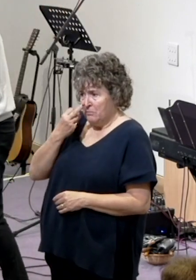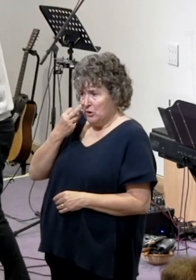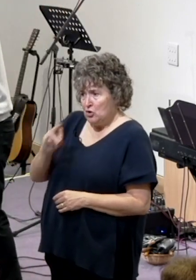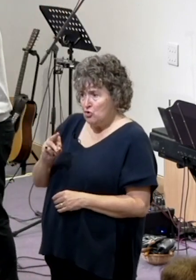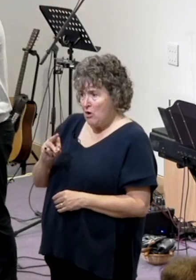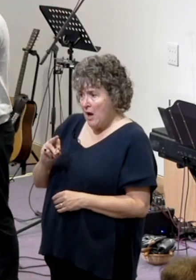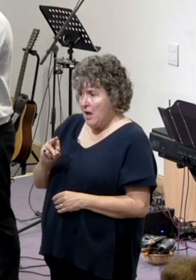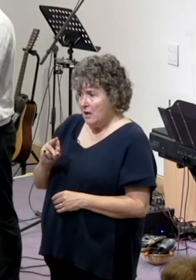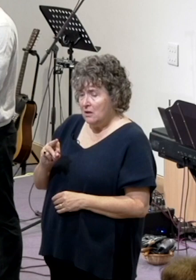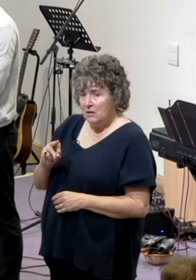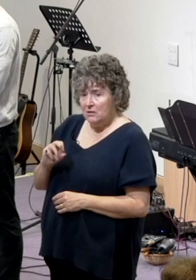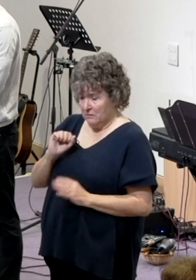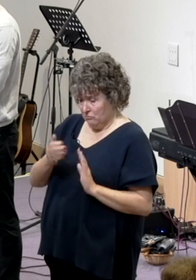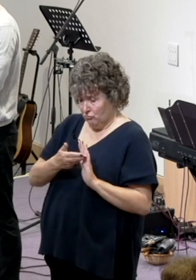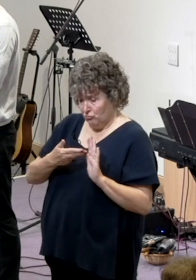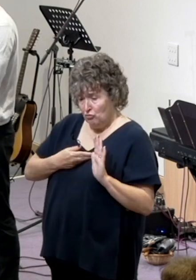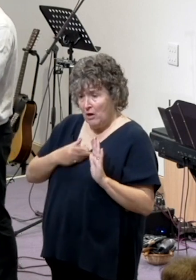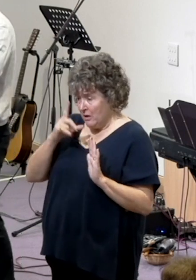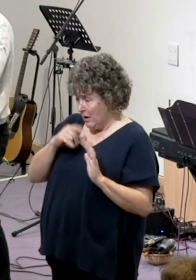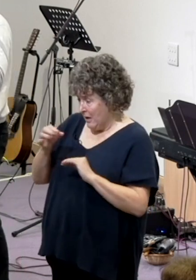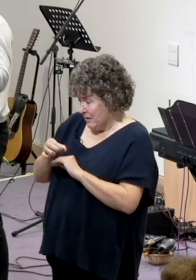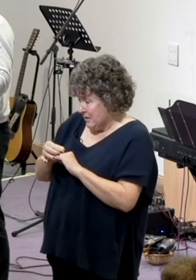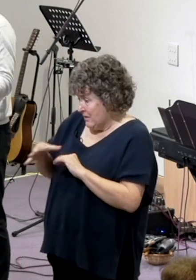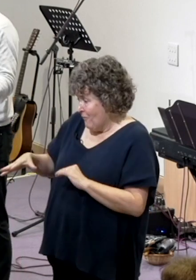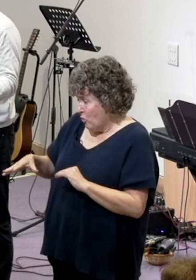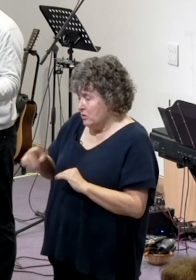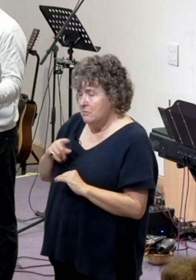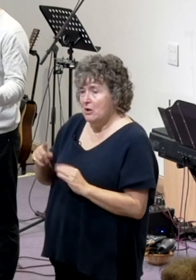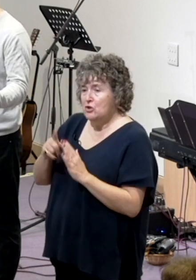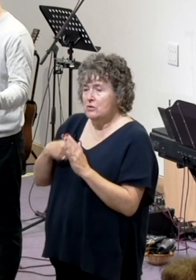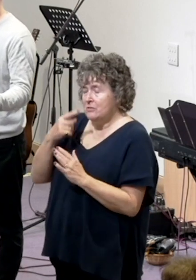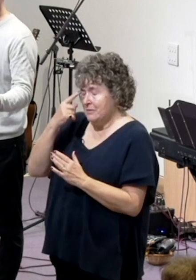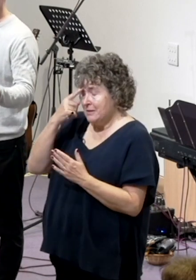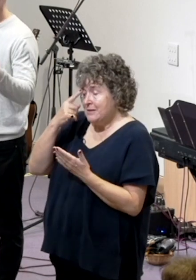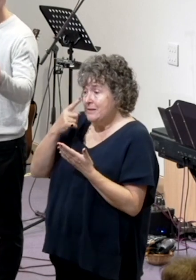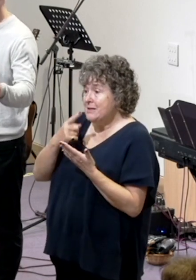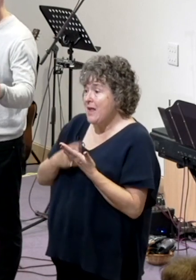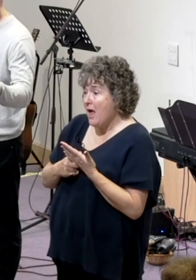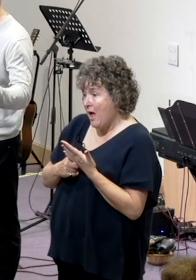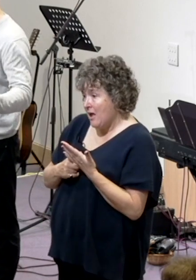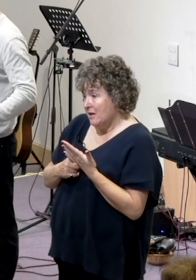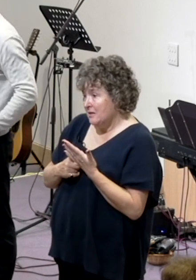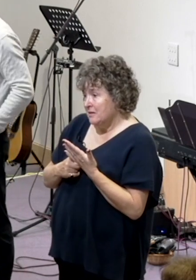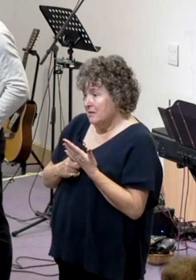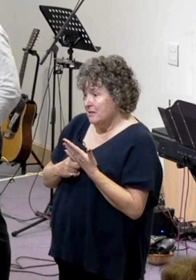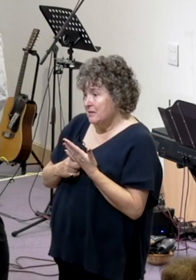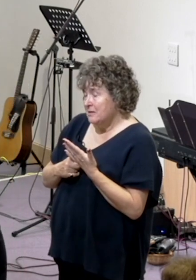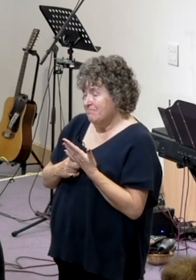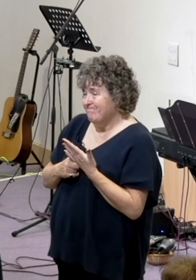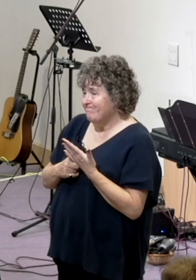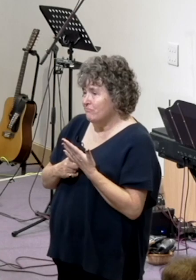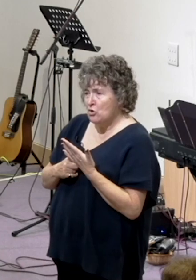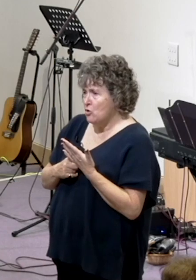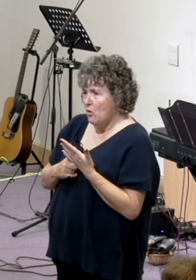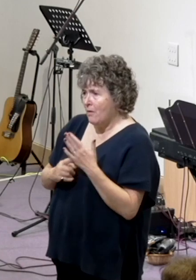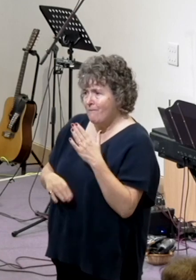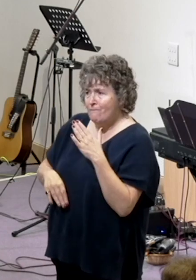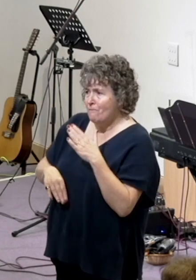his rights. And yet he chooses to take a different